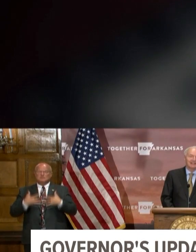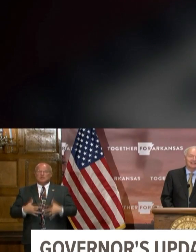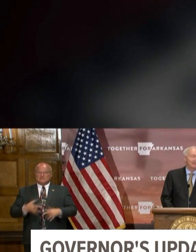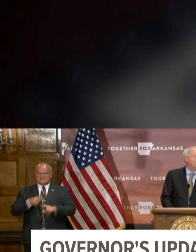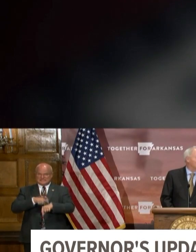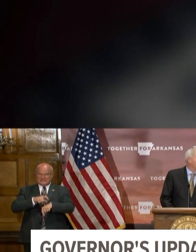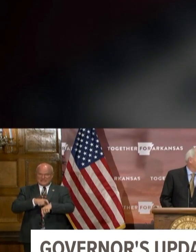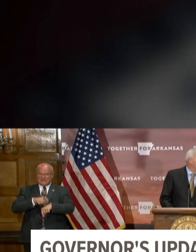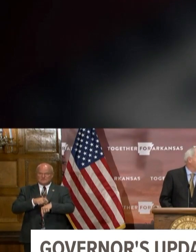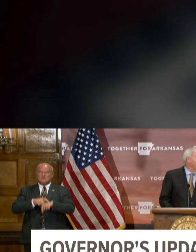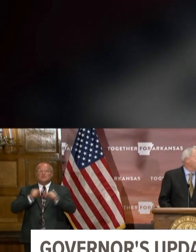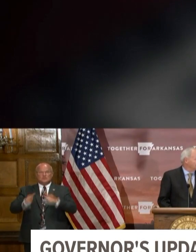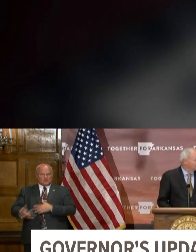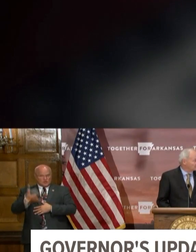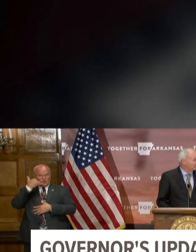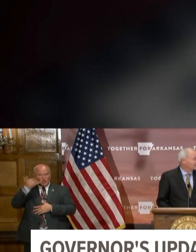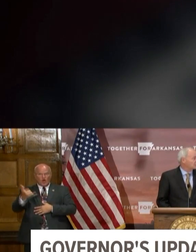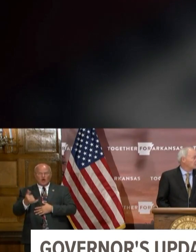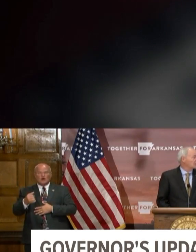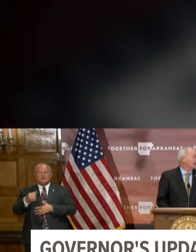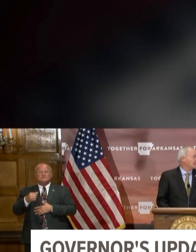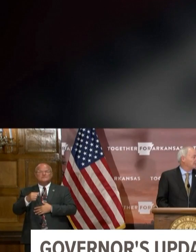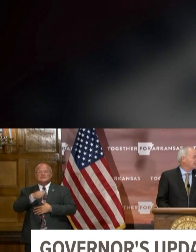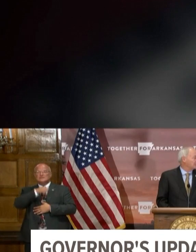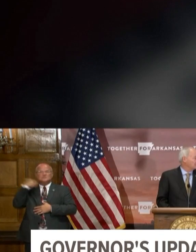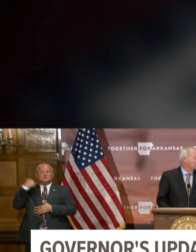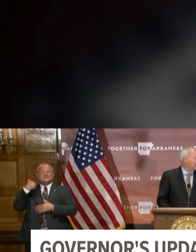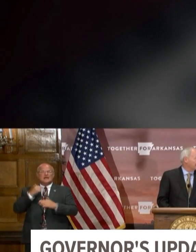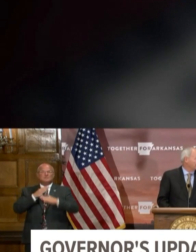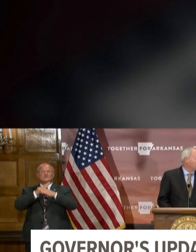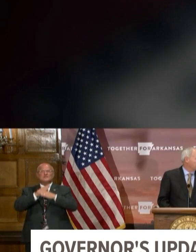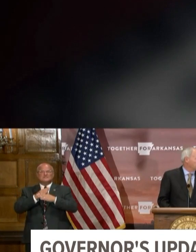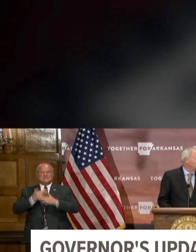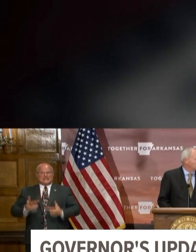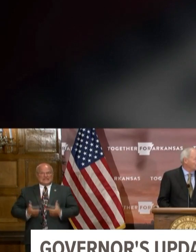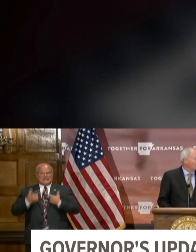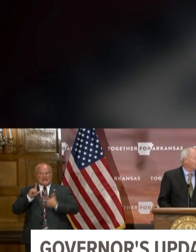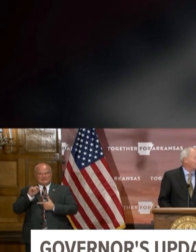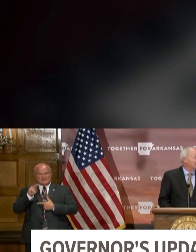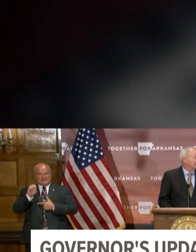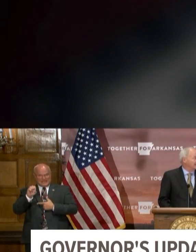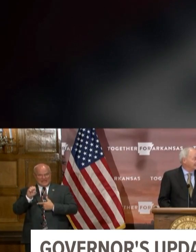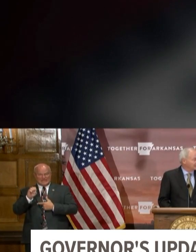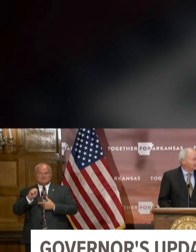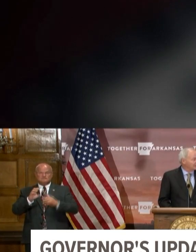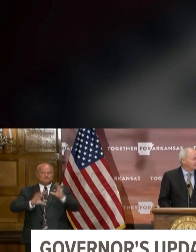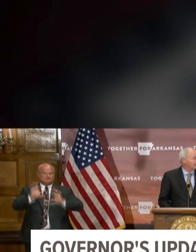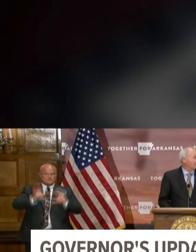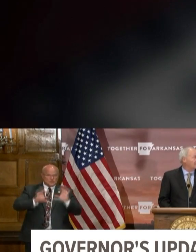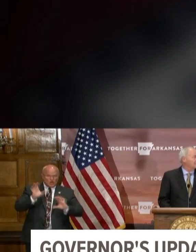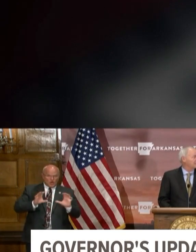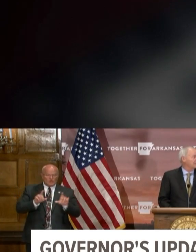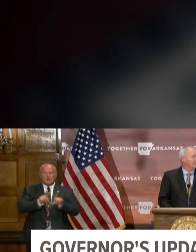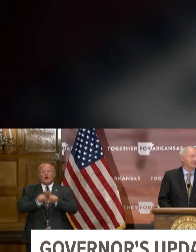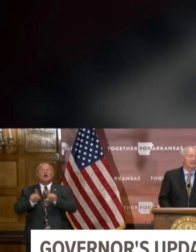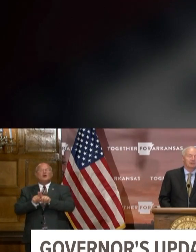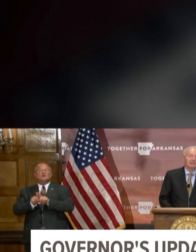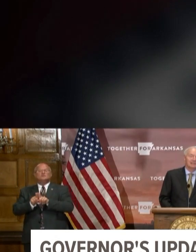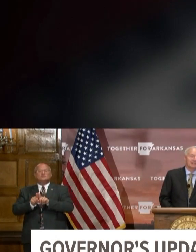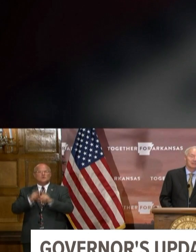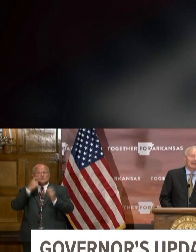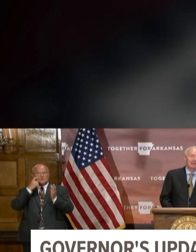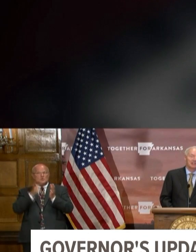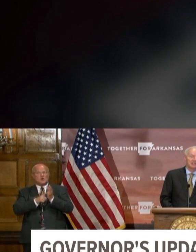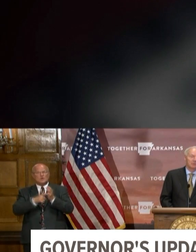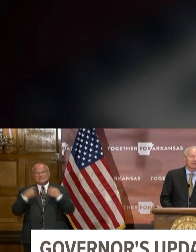depression, that you can call a Suicide Prevention Lifeline to talk. This is also obviously